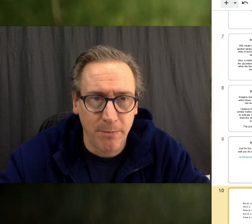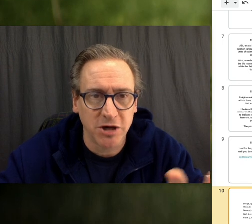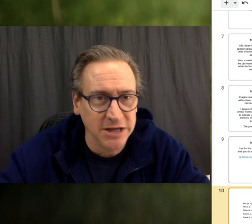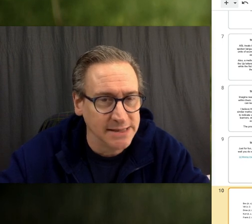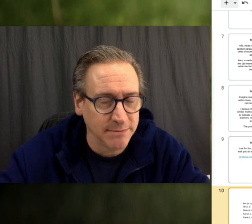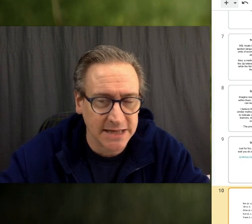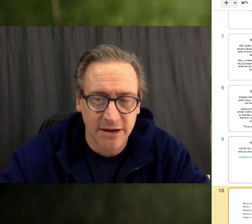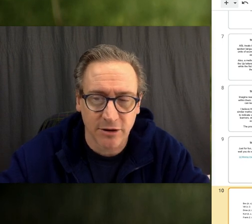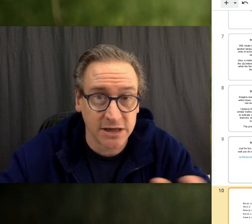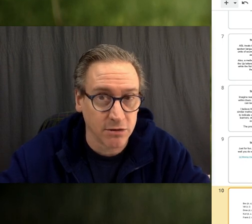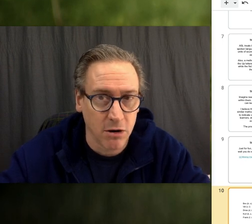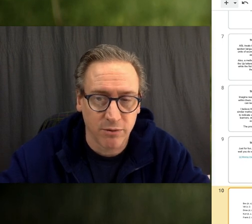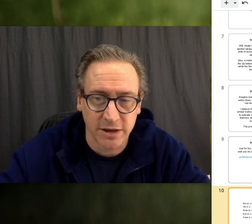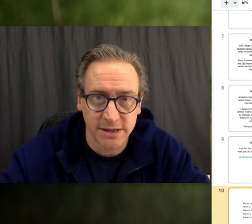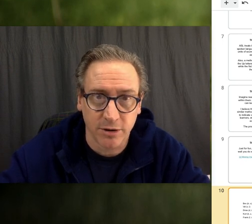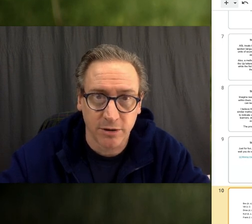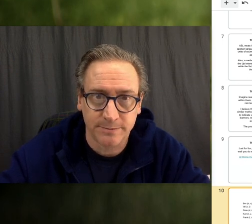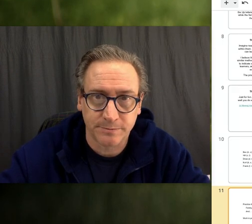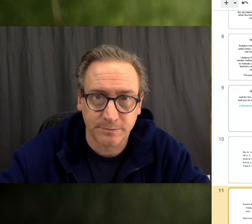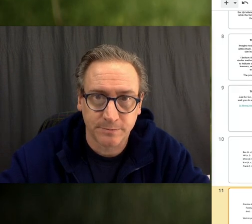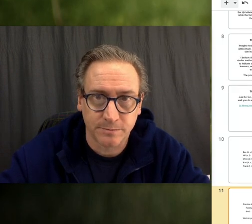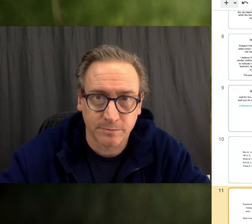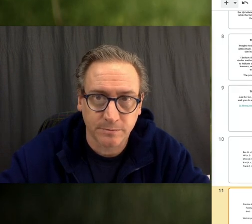to bunch these up together because they're all pretty similar.